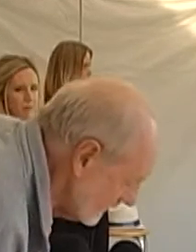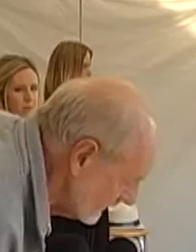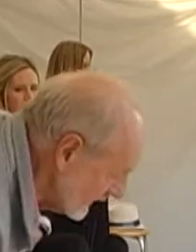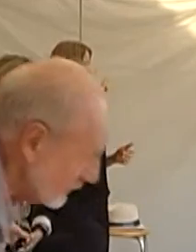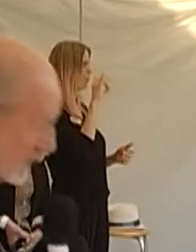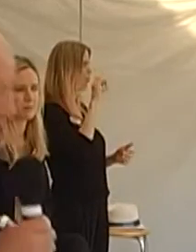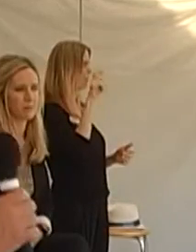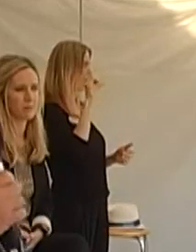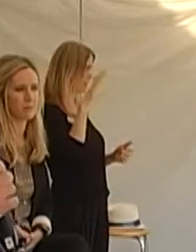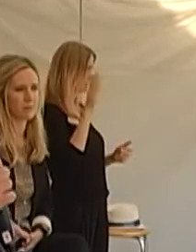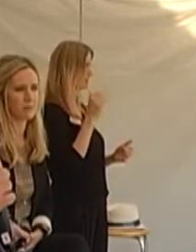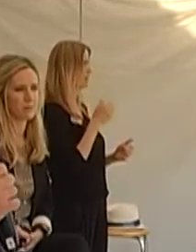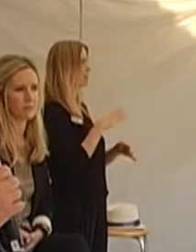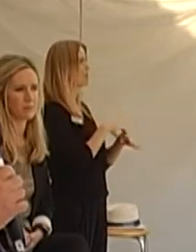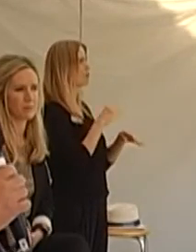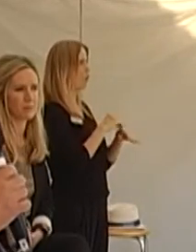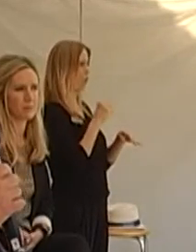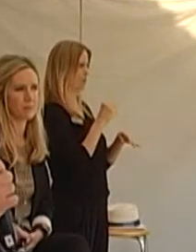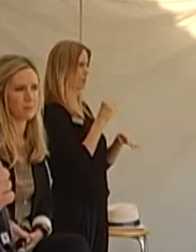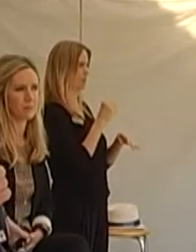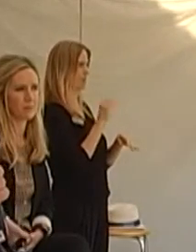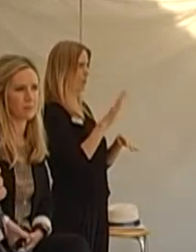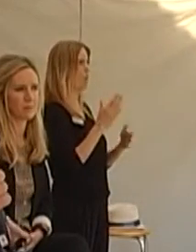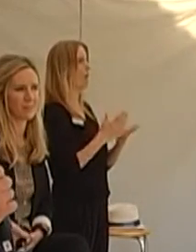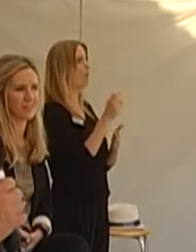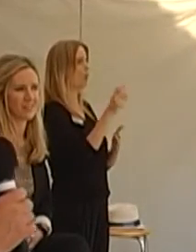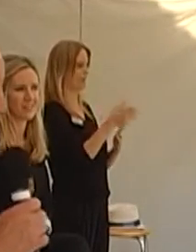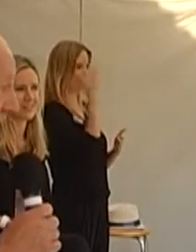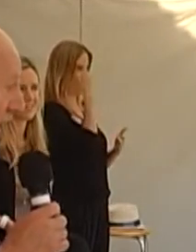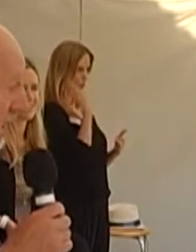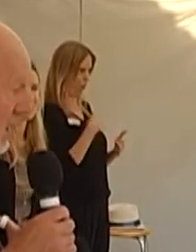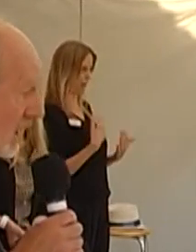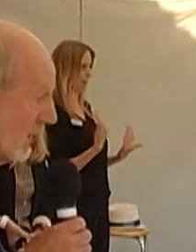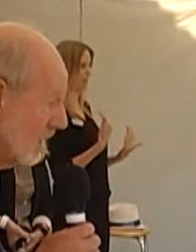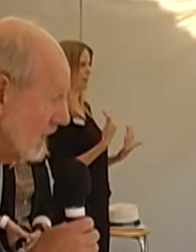Swedish politician once, now living in Spain, coming as a refugee